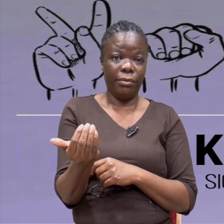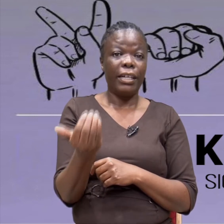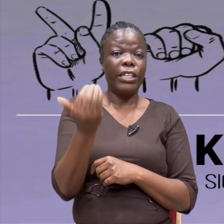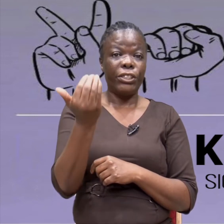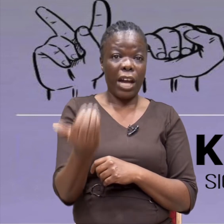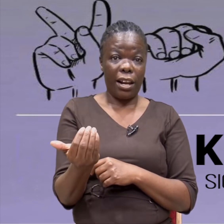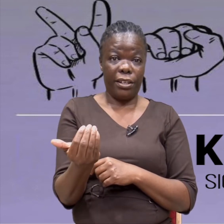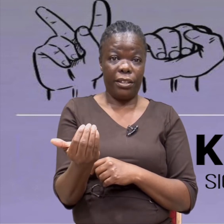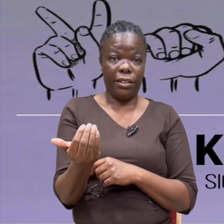child,